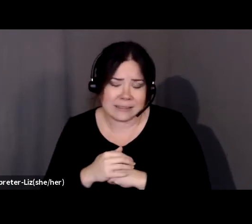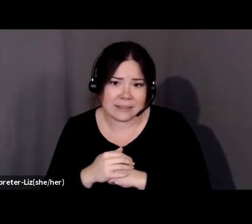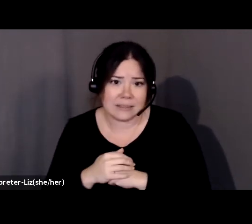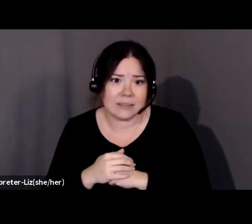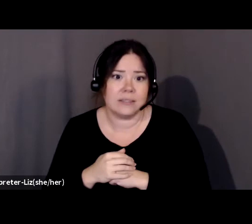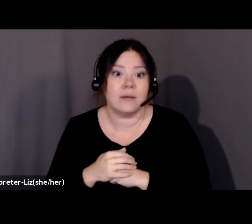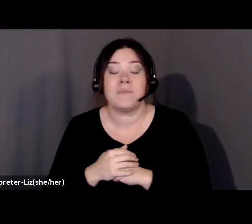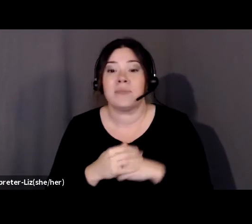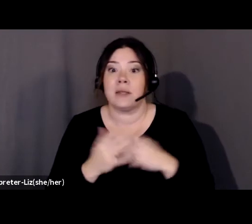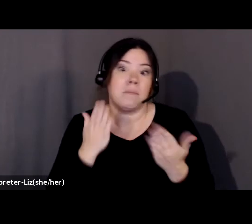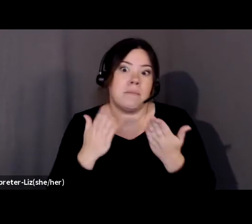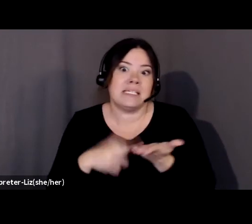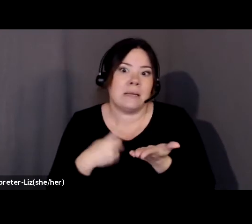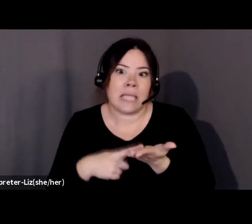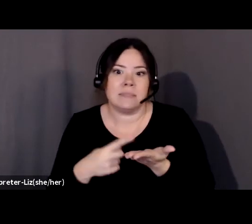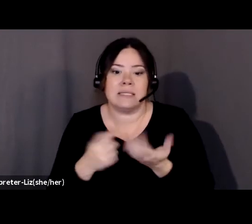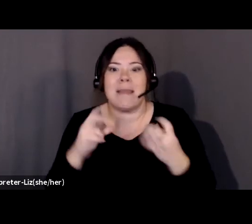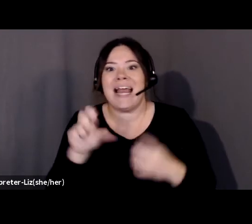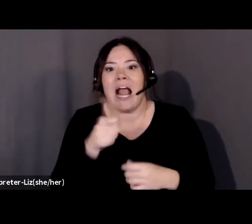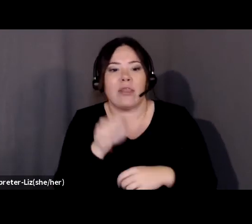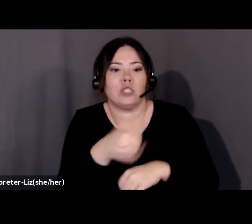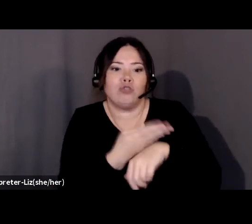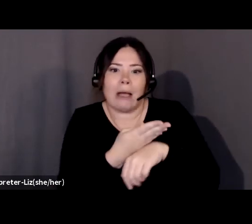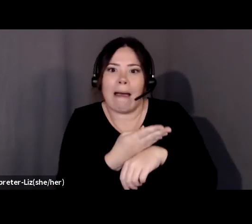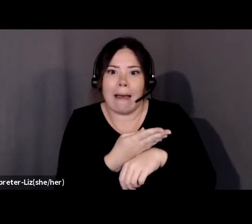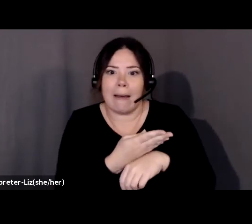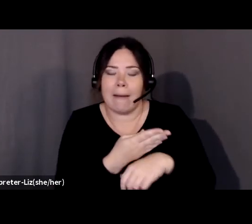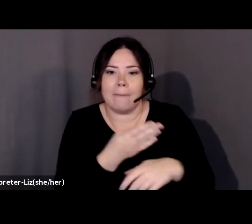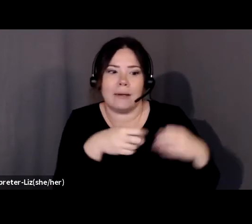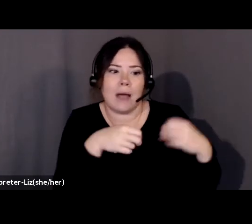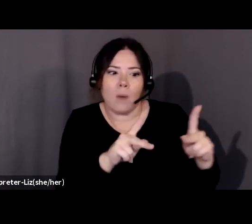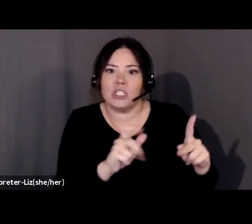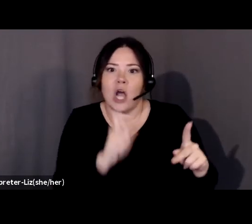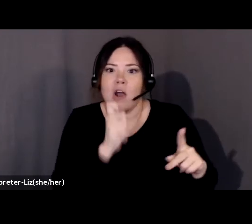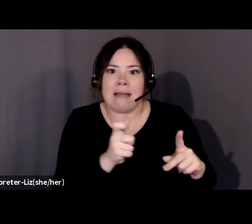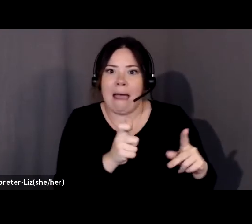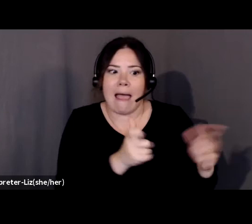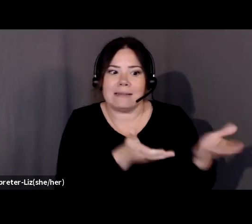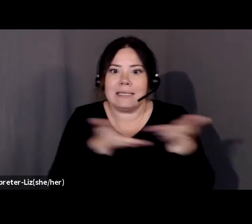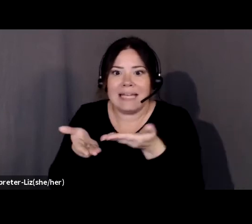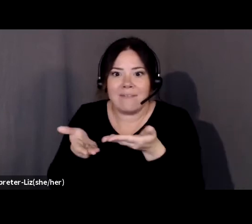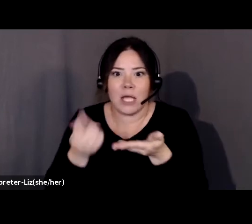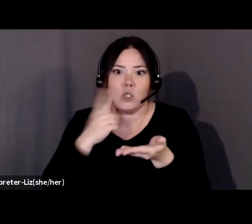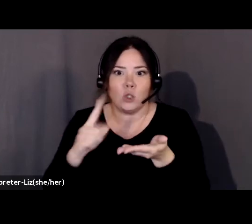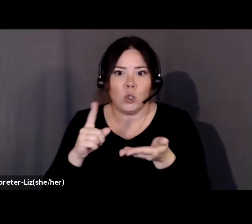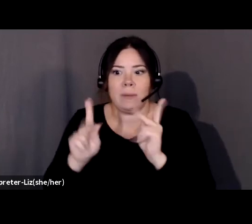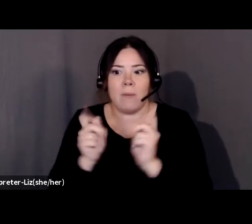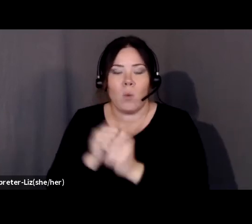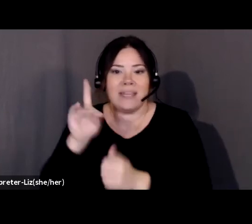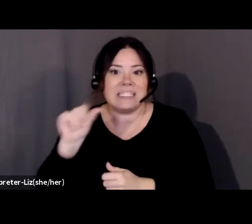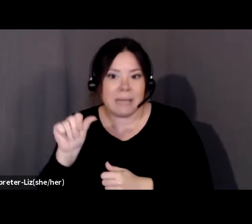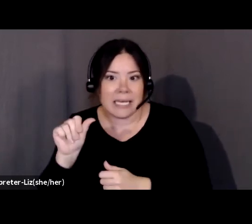other job options aren't open to people with disabilities, and there's a lot of freedom and autonomy to be found in sex work. And so,